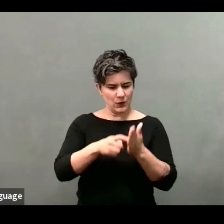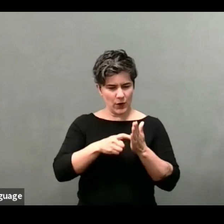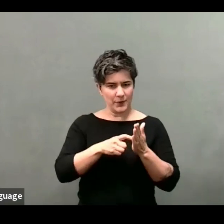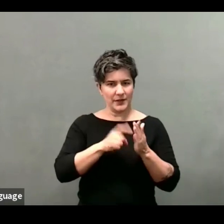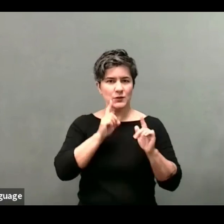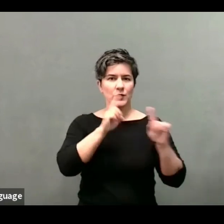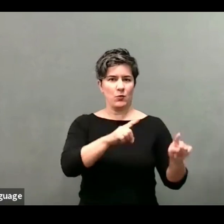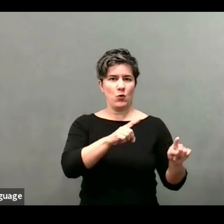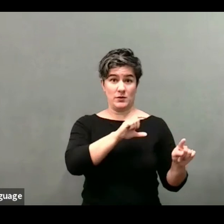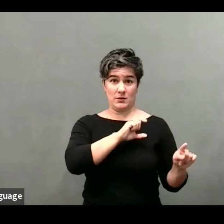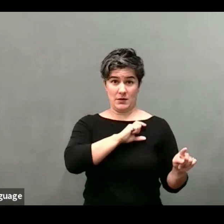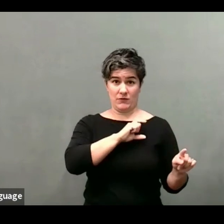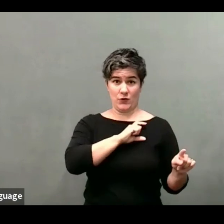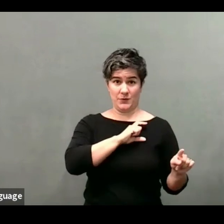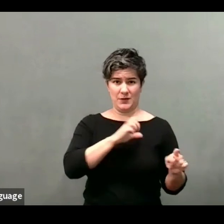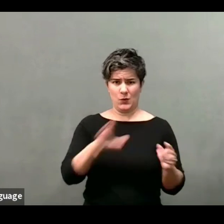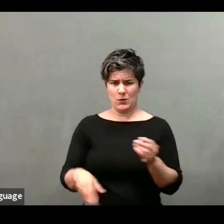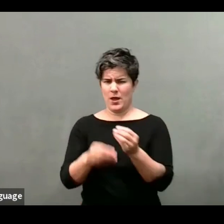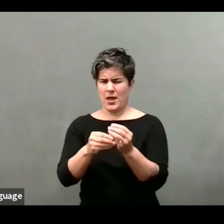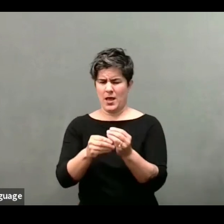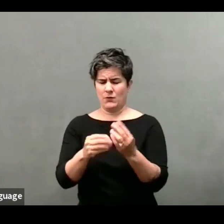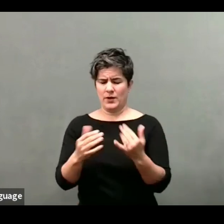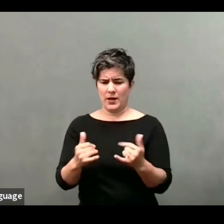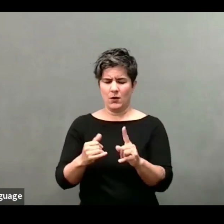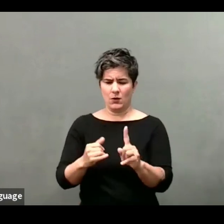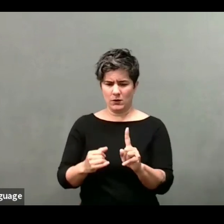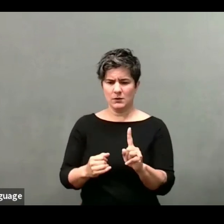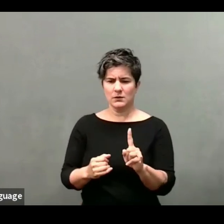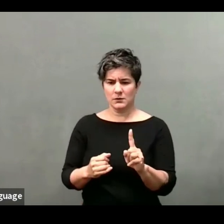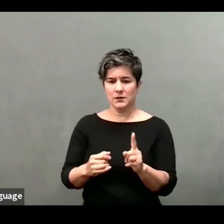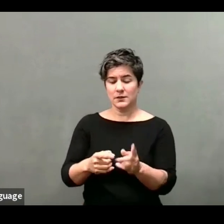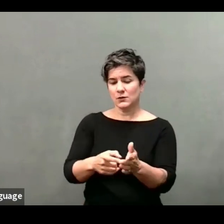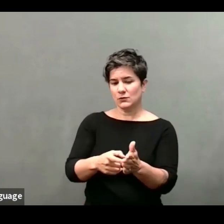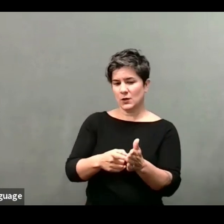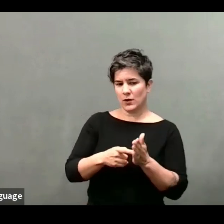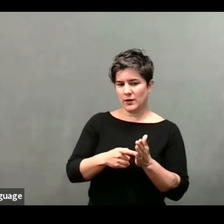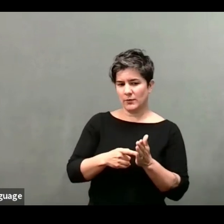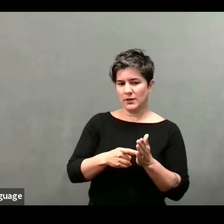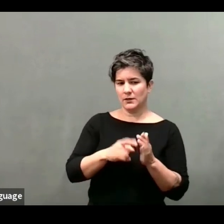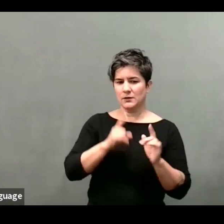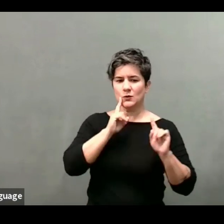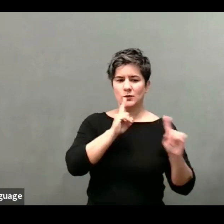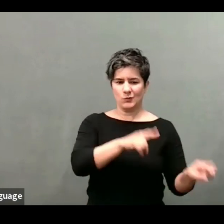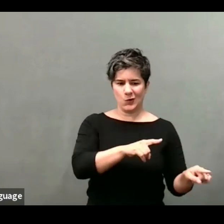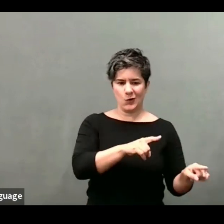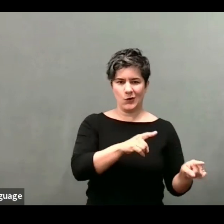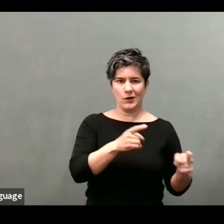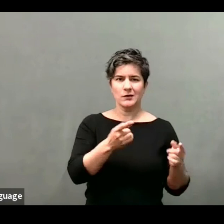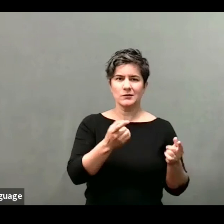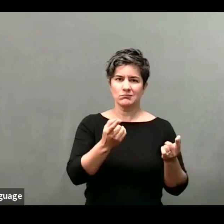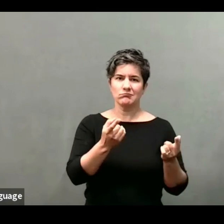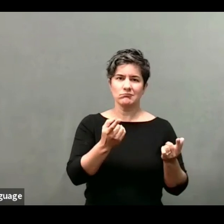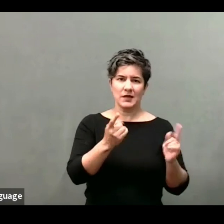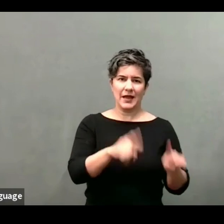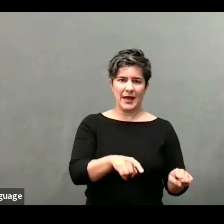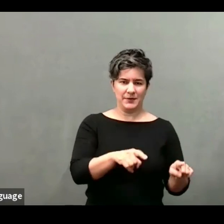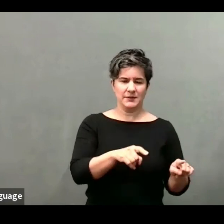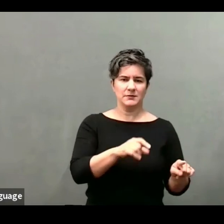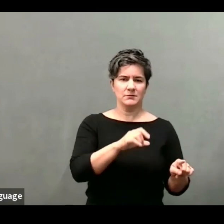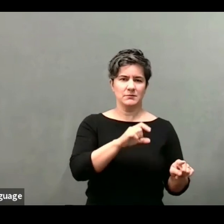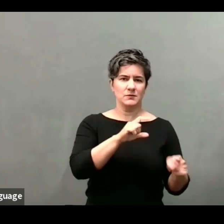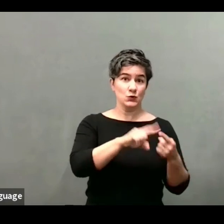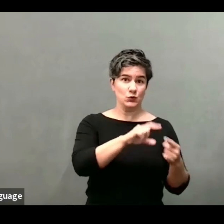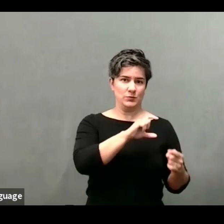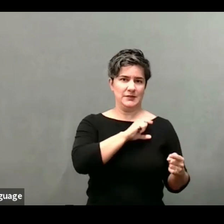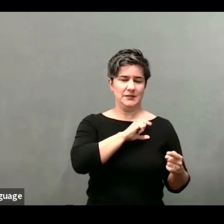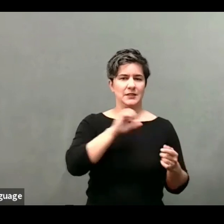law enforcement that I do want to mention real quick, which is that the requirement to report to law enforcement to access CBC